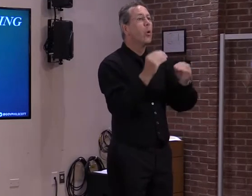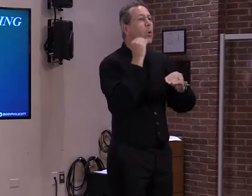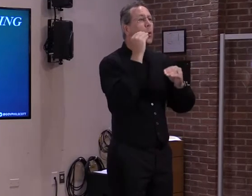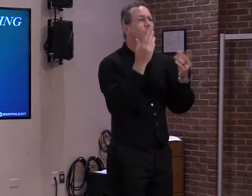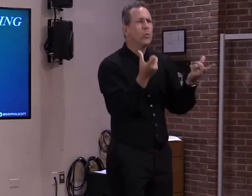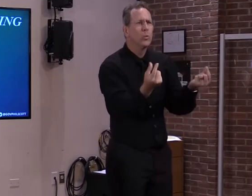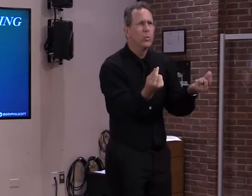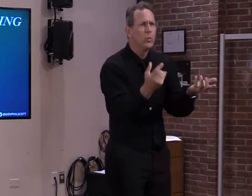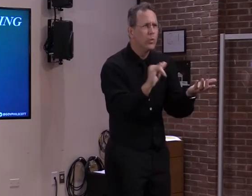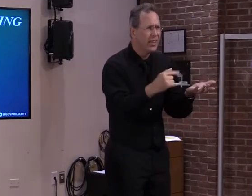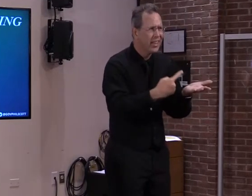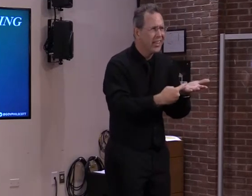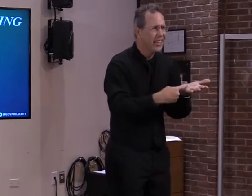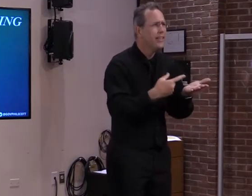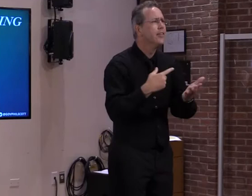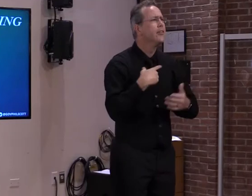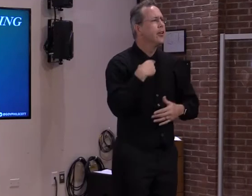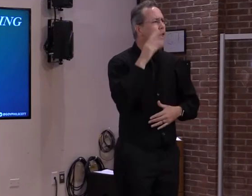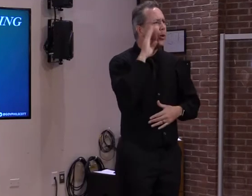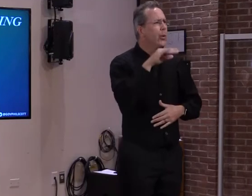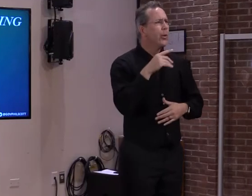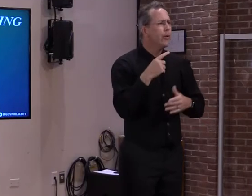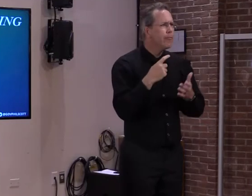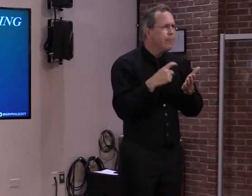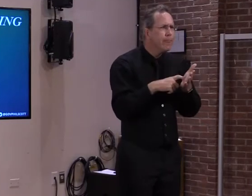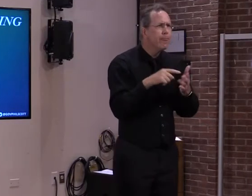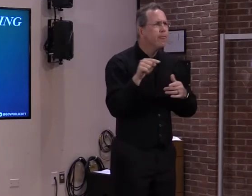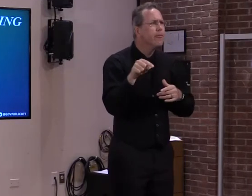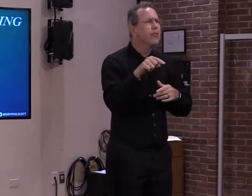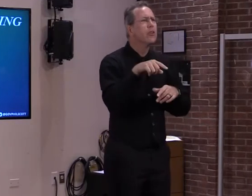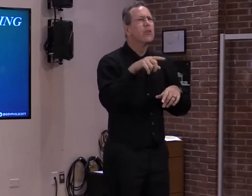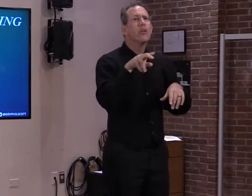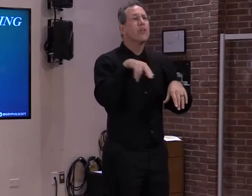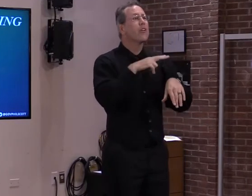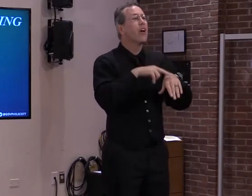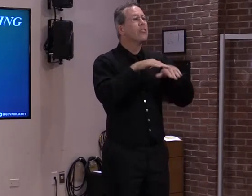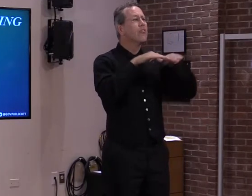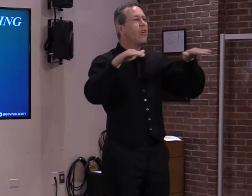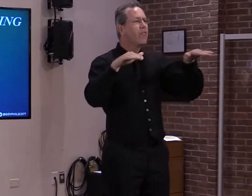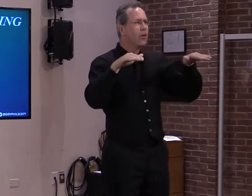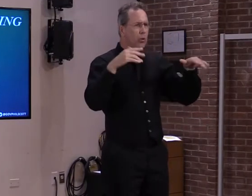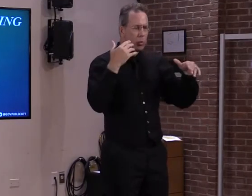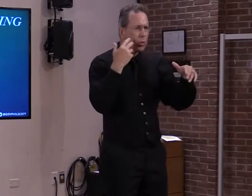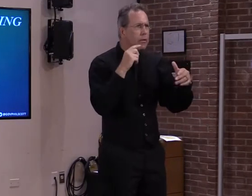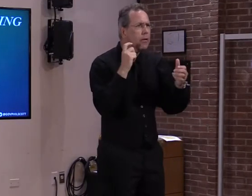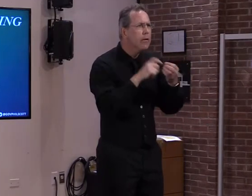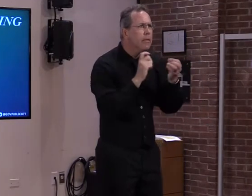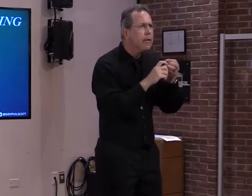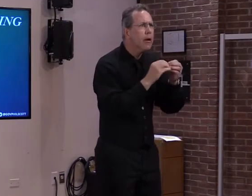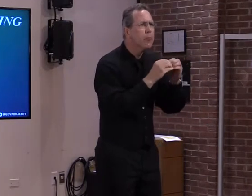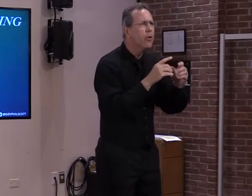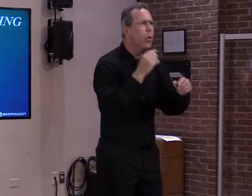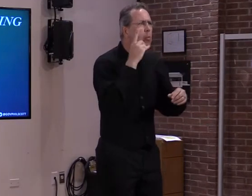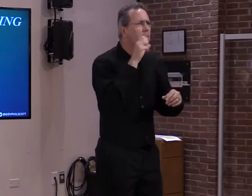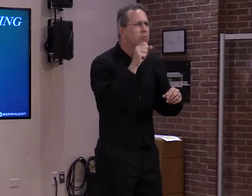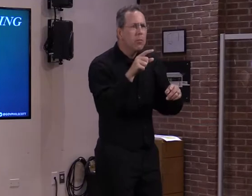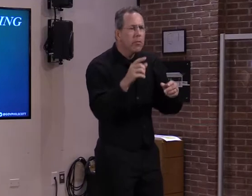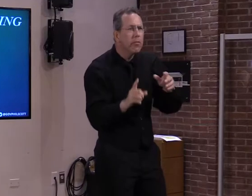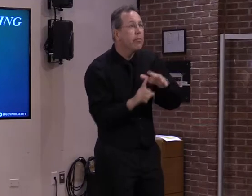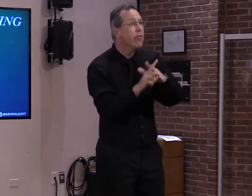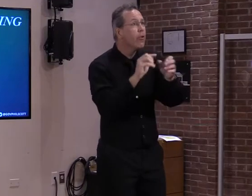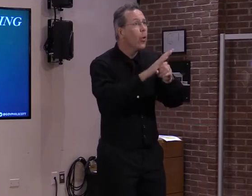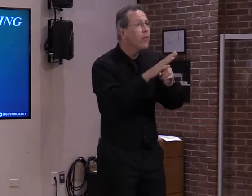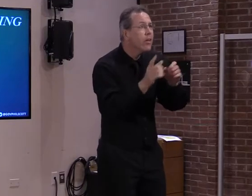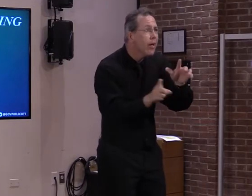nationally. As the pandemic began to impact Vermont, AHS quickly moved to protect homeless Vermonters by waiving the